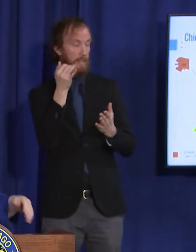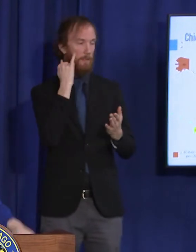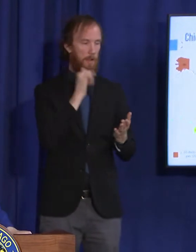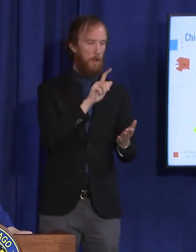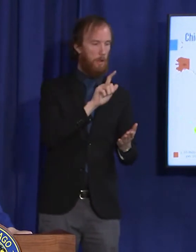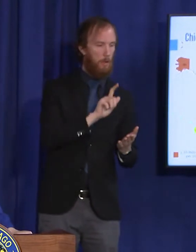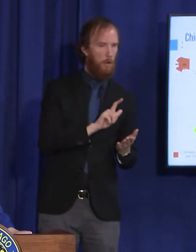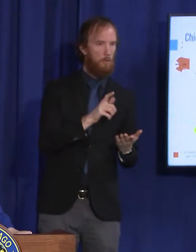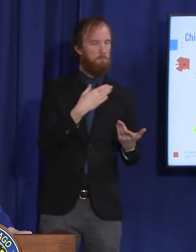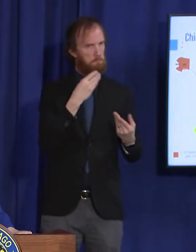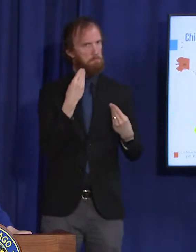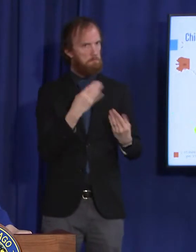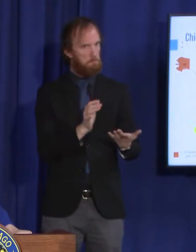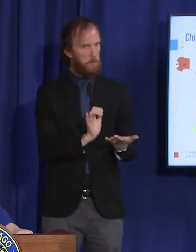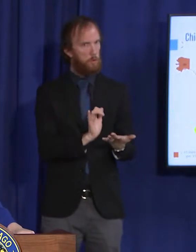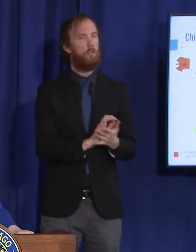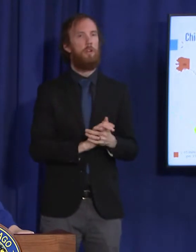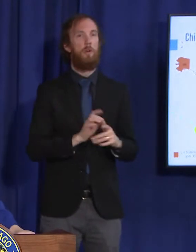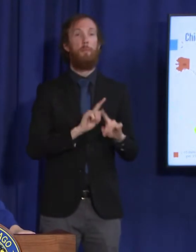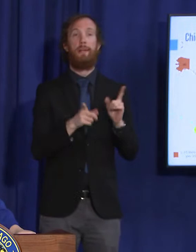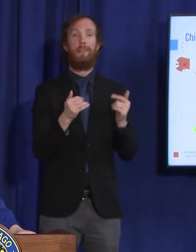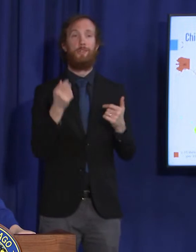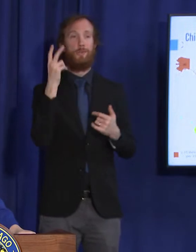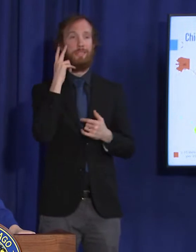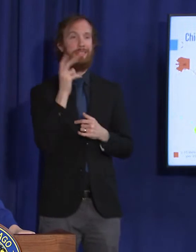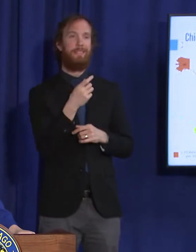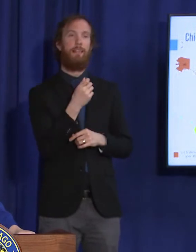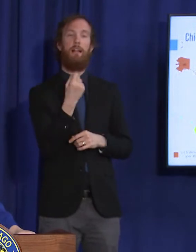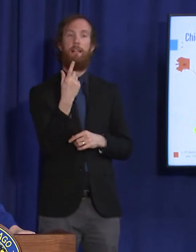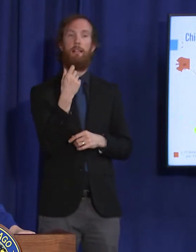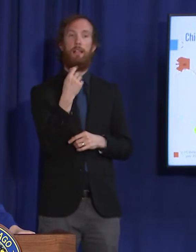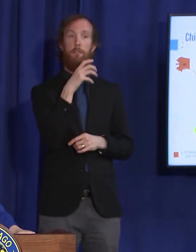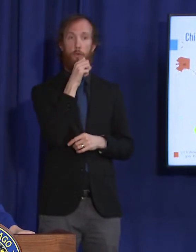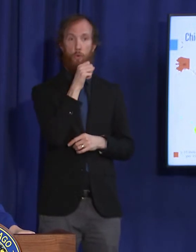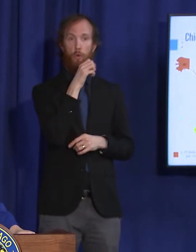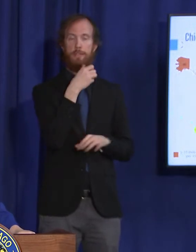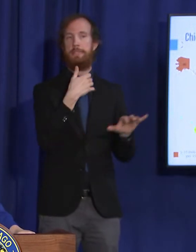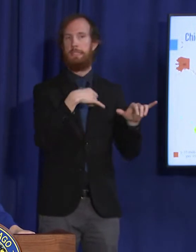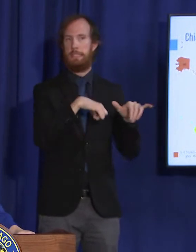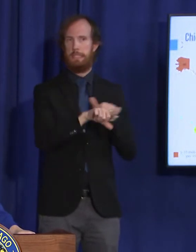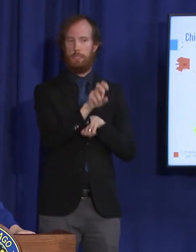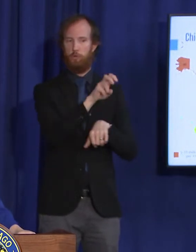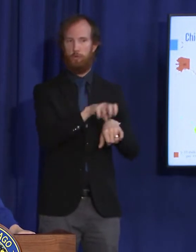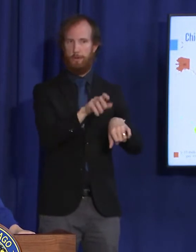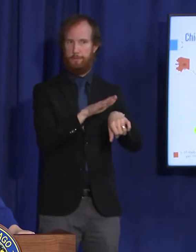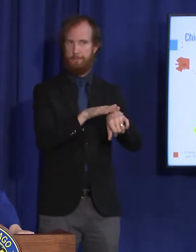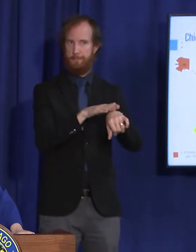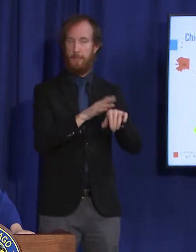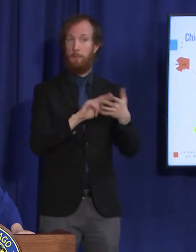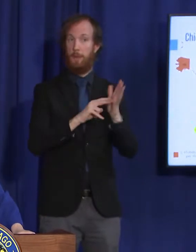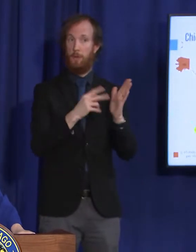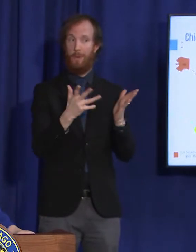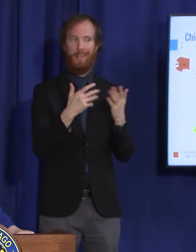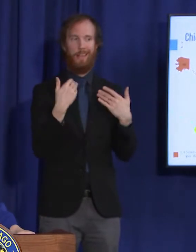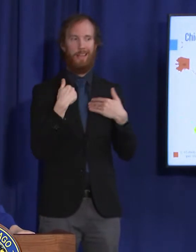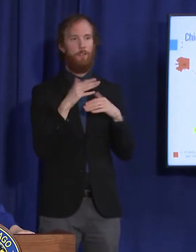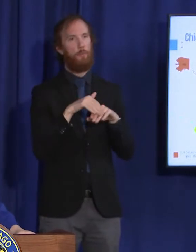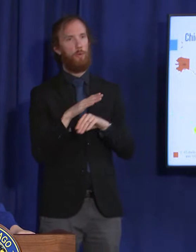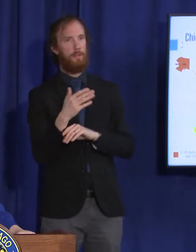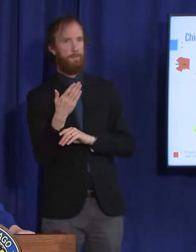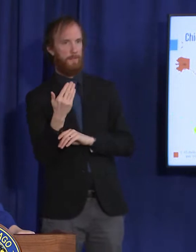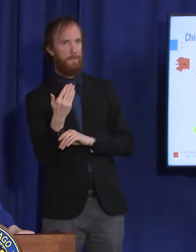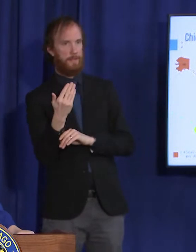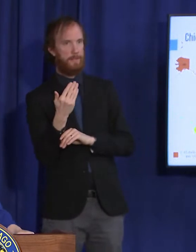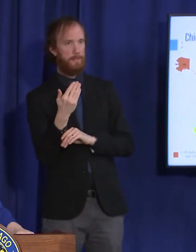of today, the 11 states in orange are still on the travel advisory, meaning they're averaging more than 15 cases